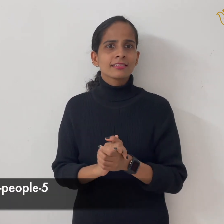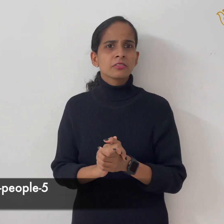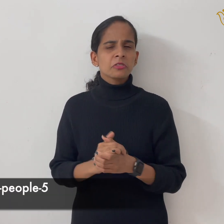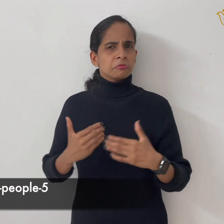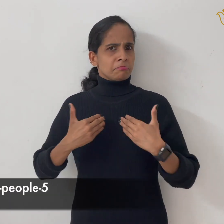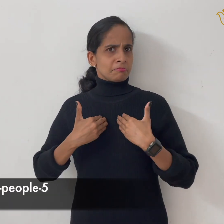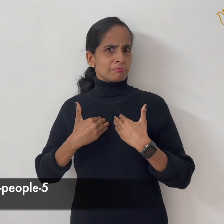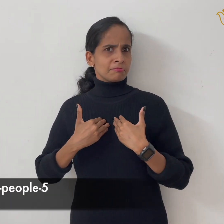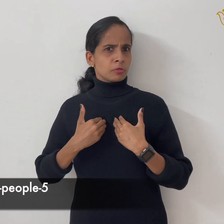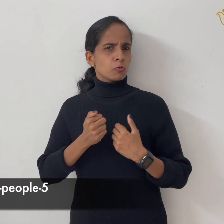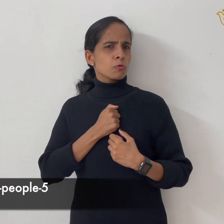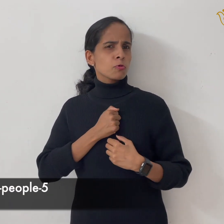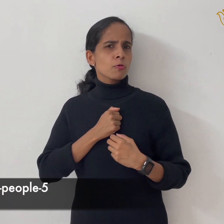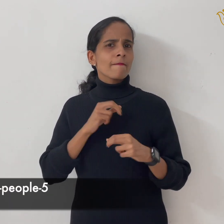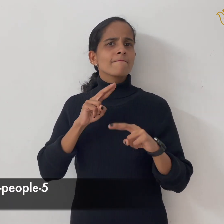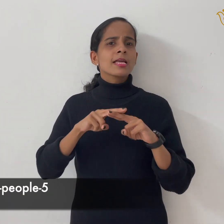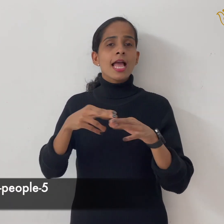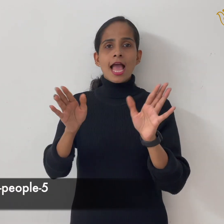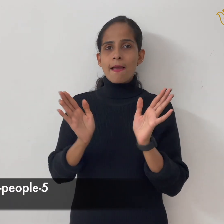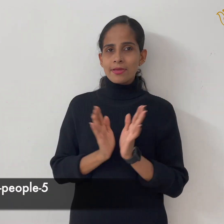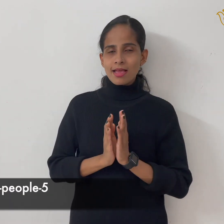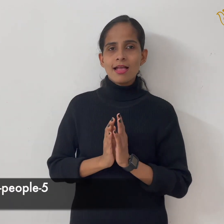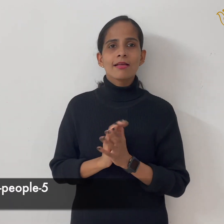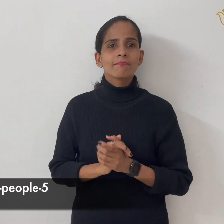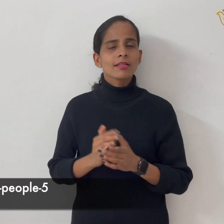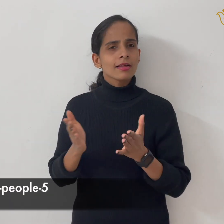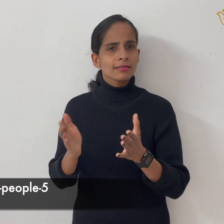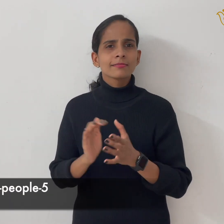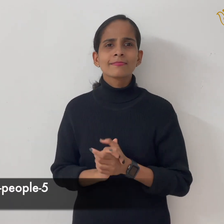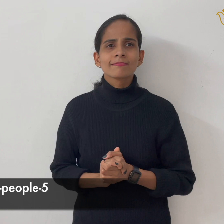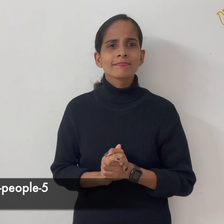One is, in my family, people,